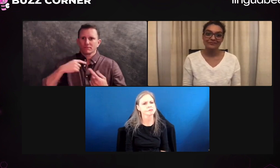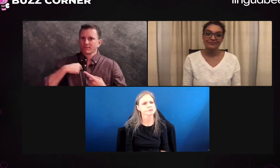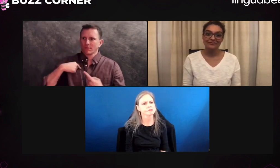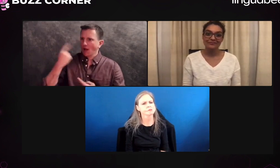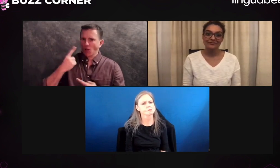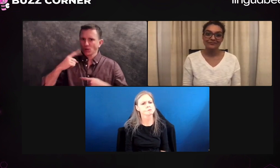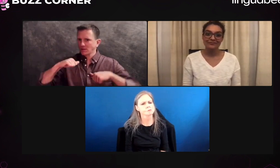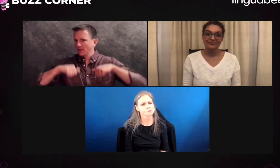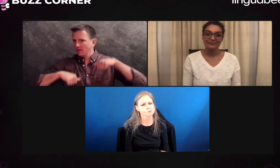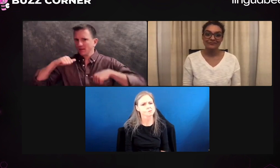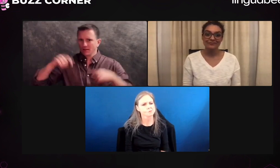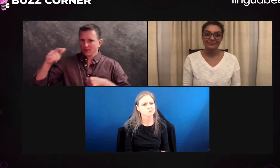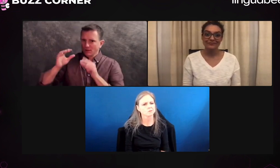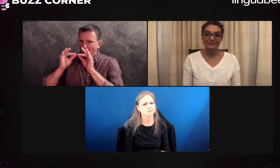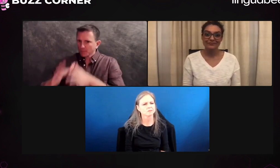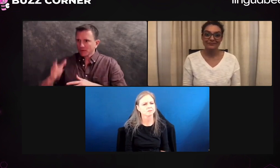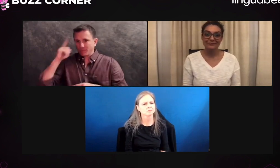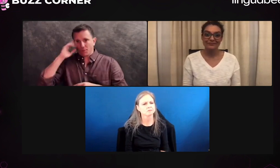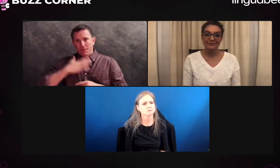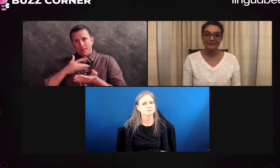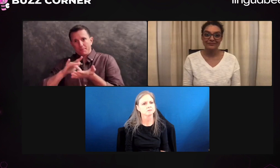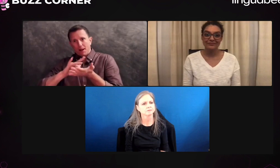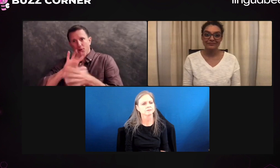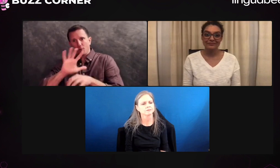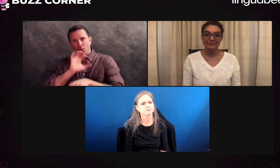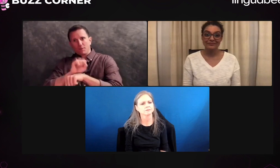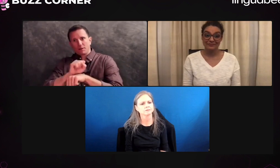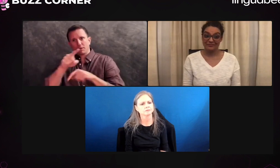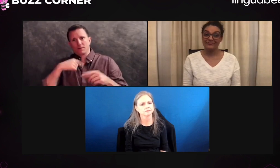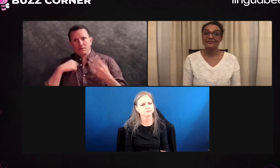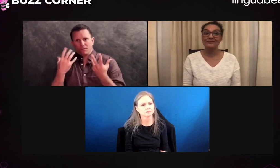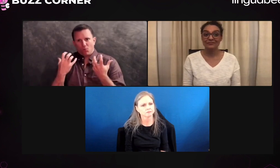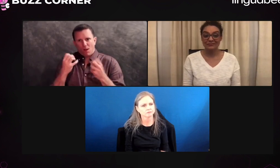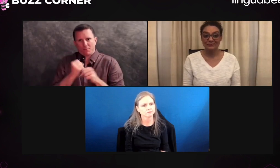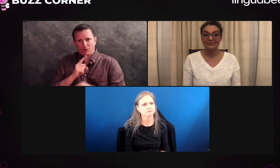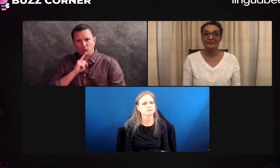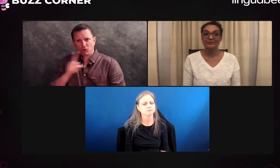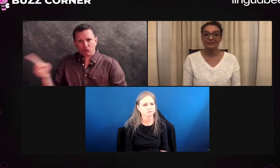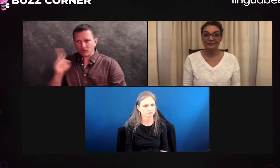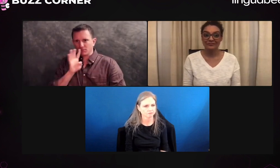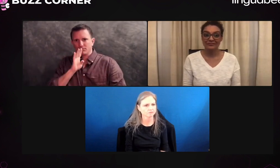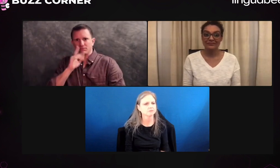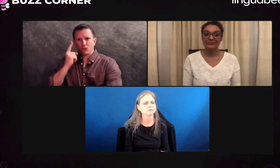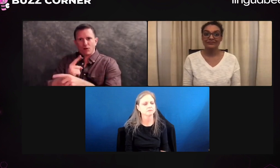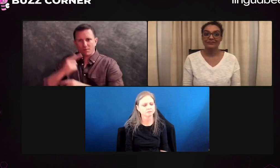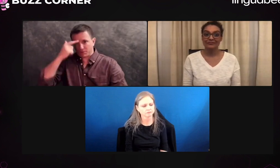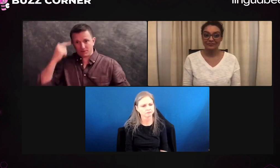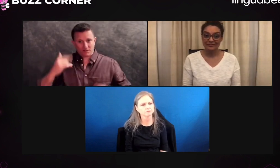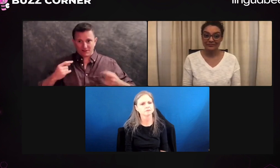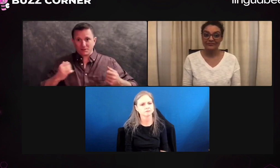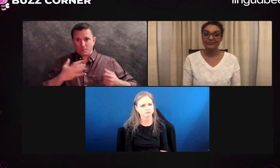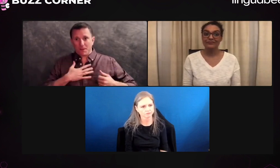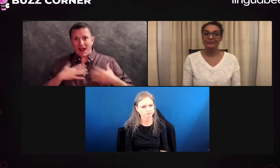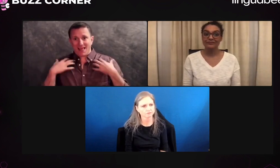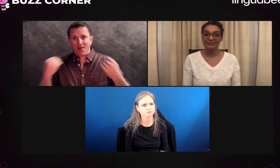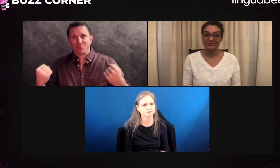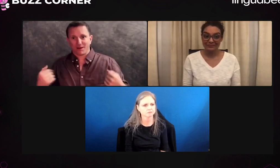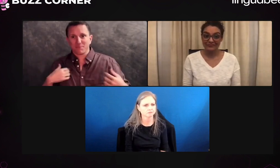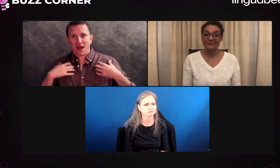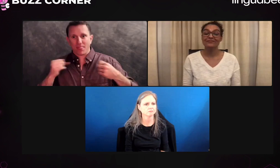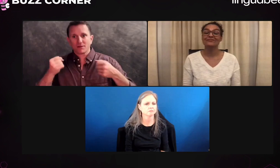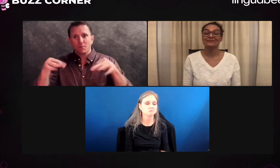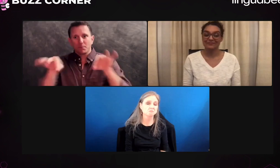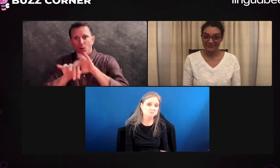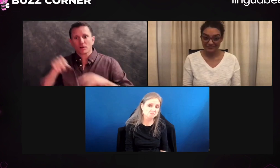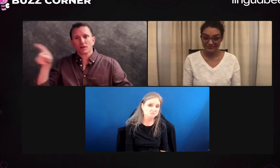Yeah. I definitely have had the exact same experience where you're wondering, is the interpreter for my medical appointments and wanting to make sure that they're representing